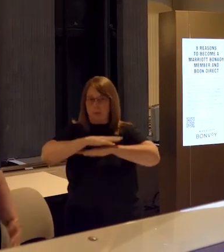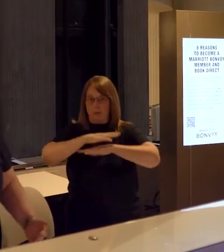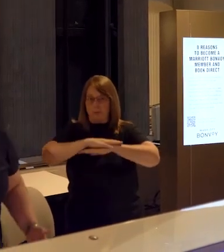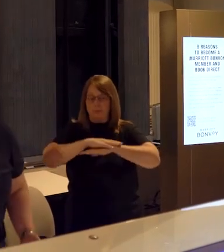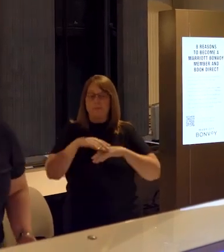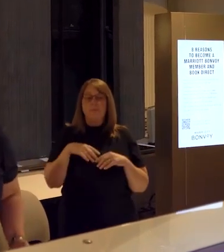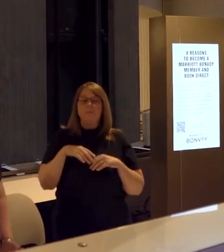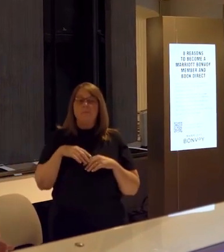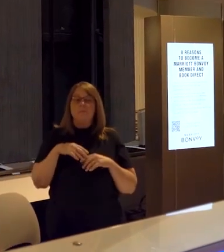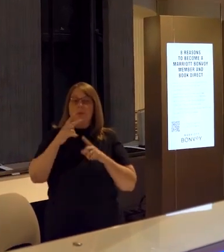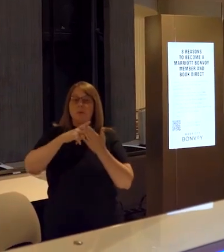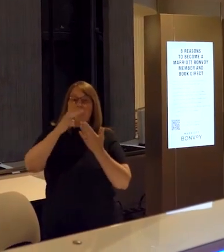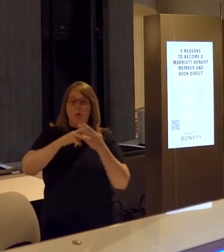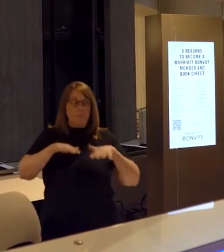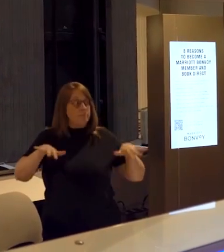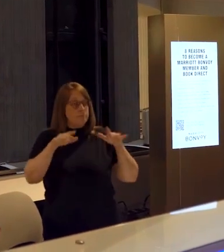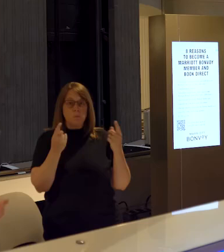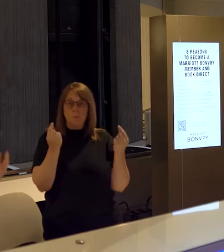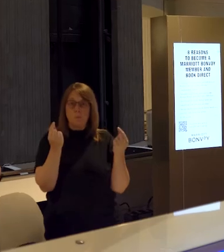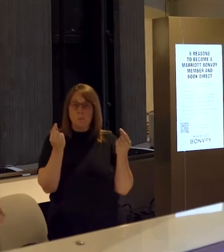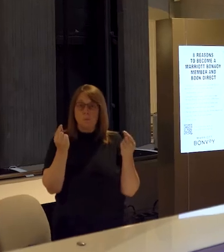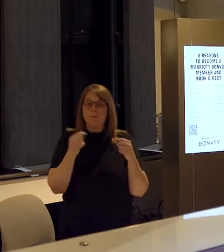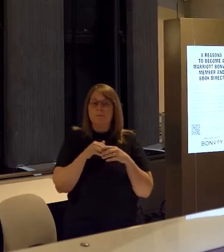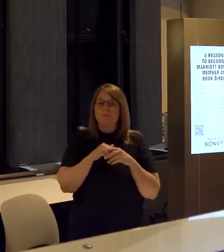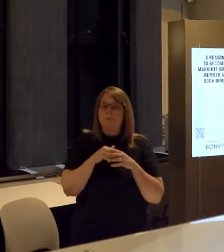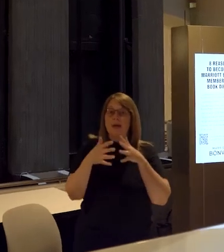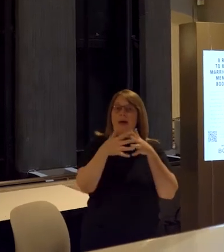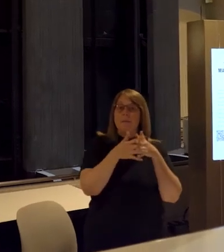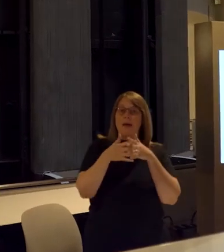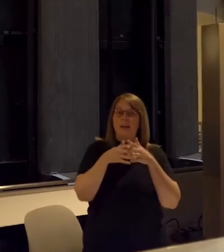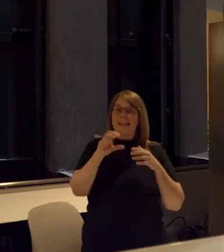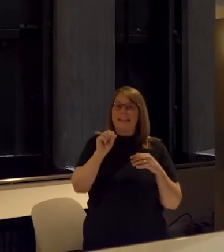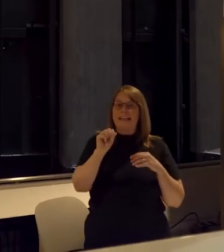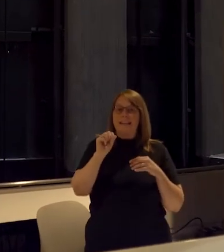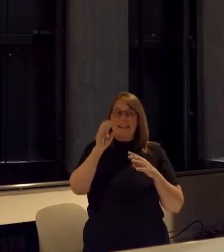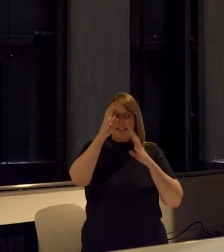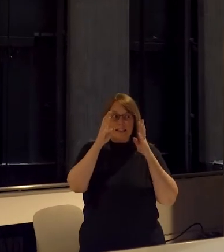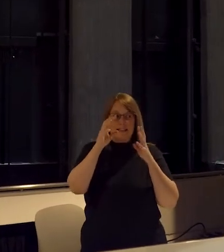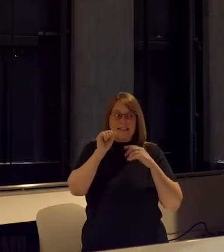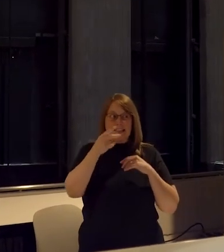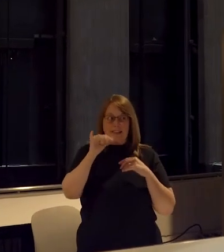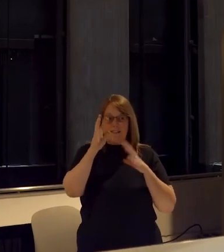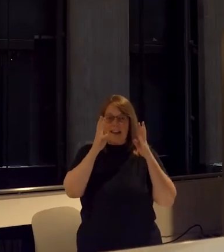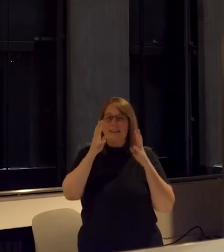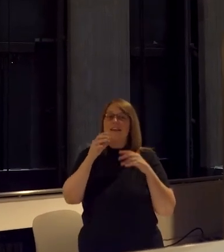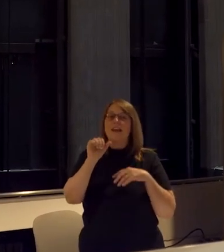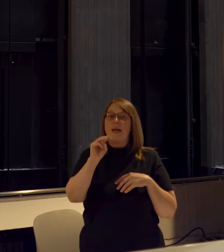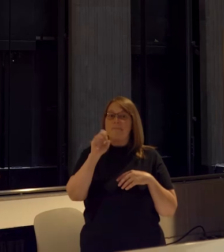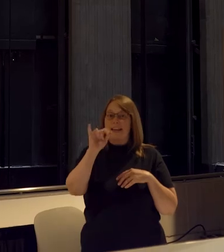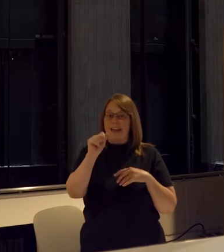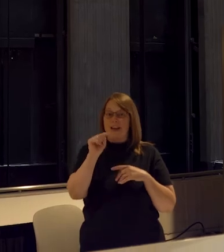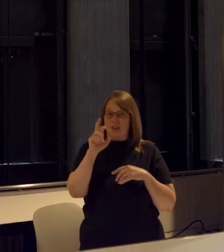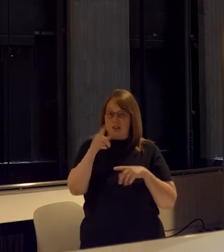Now, the programming here on the marquee level is the American Sci-Fi and Fantasy Media track. That's